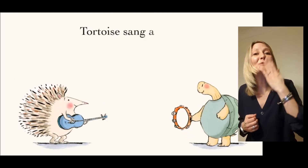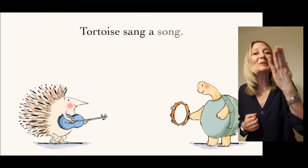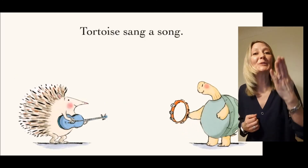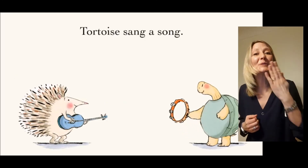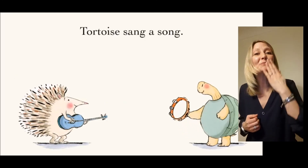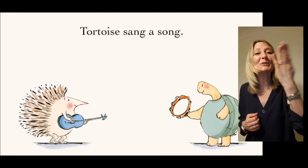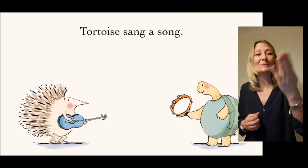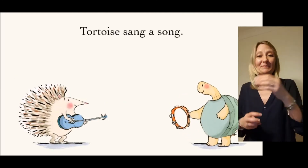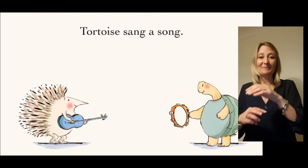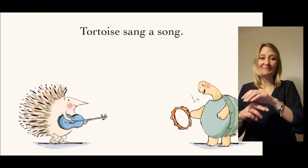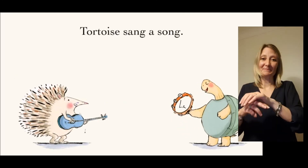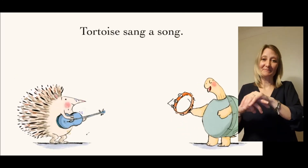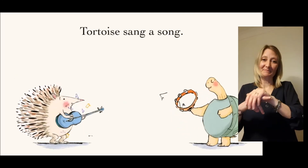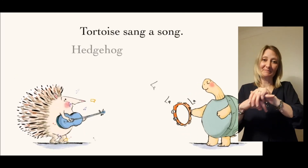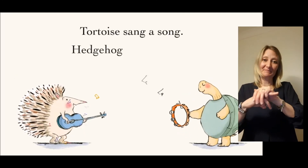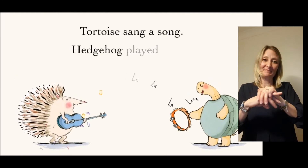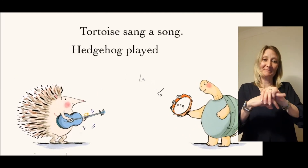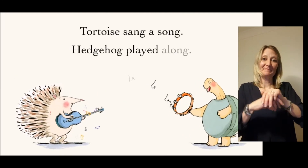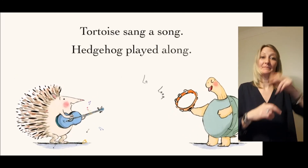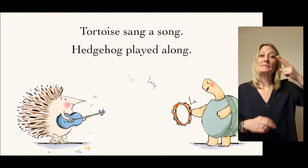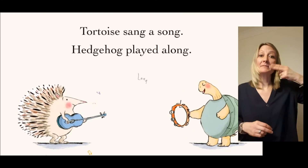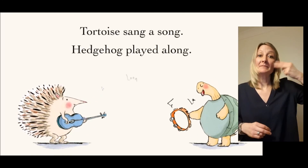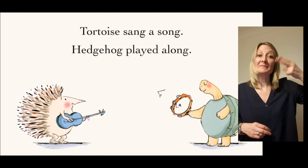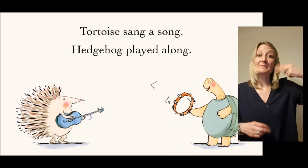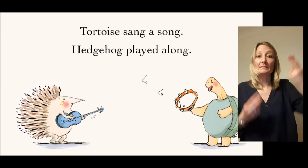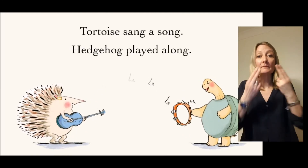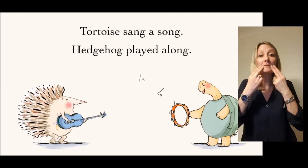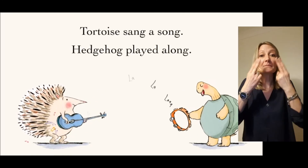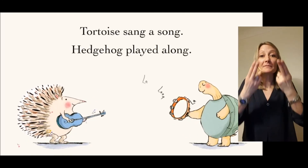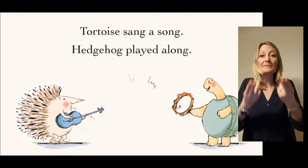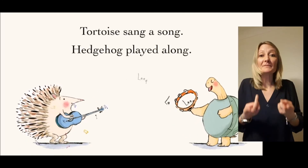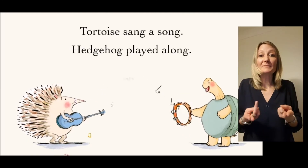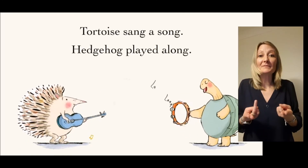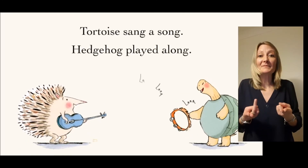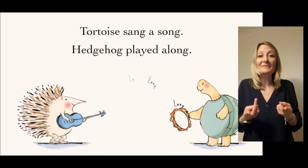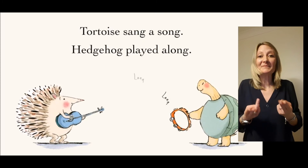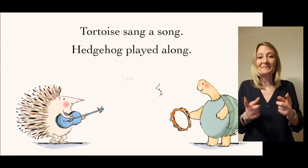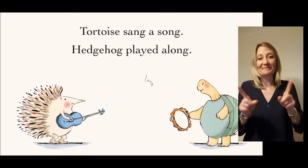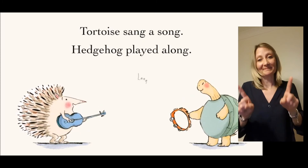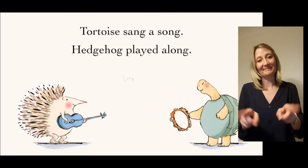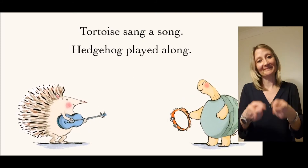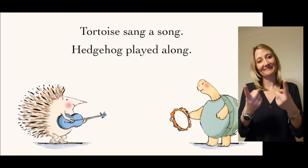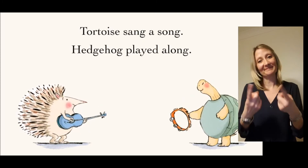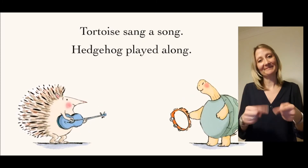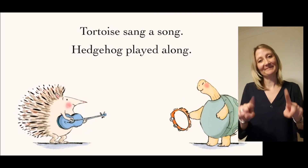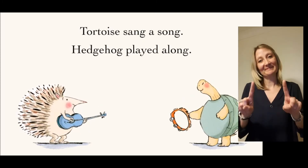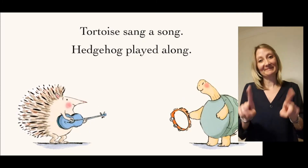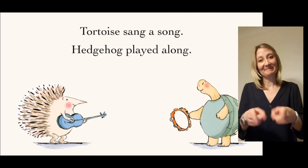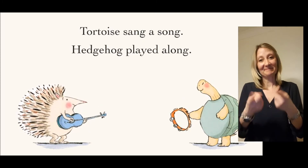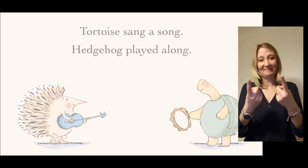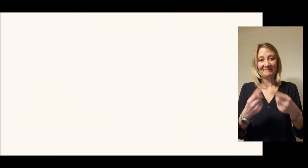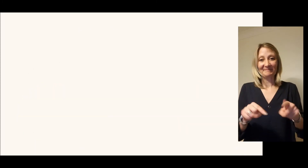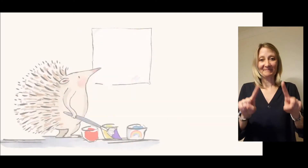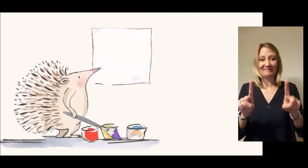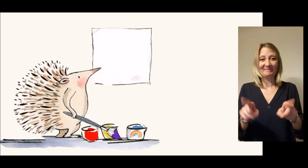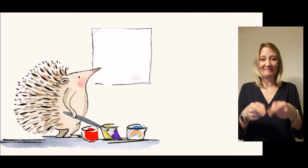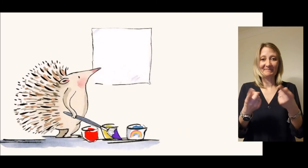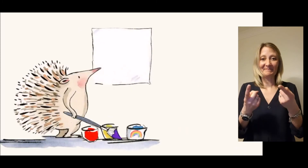back again. Tortoise sang a song. Hedgehog played along.